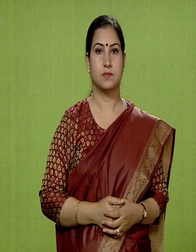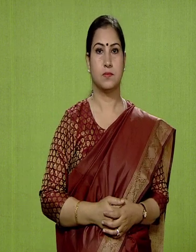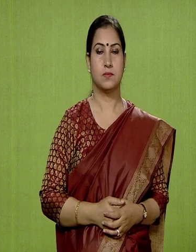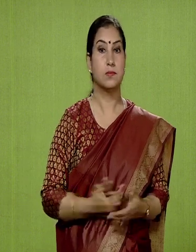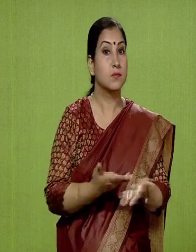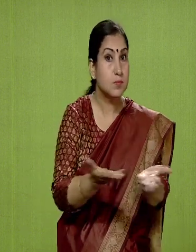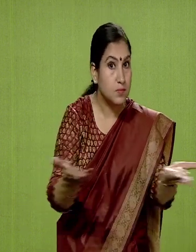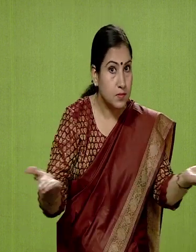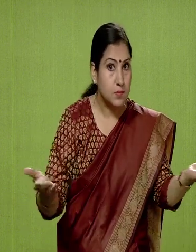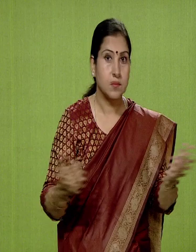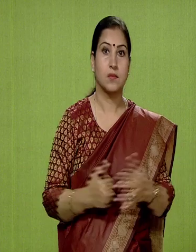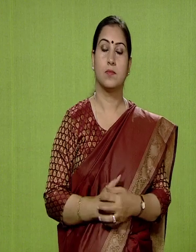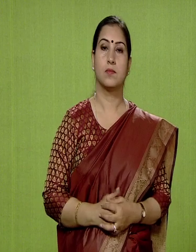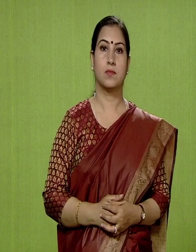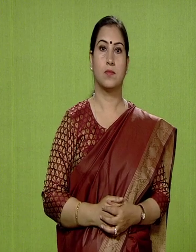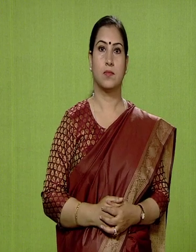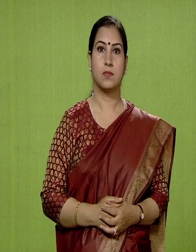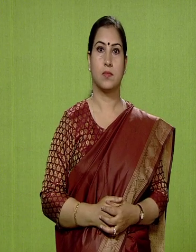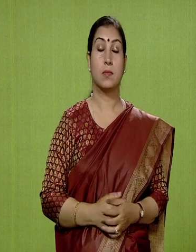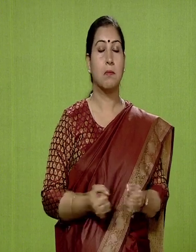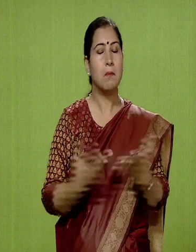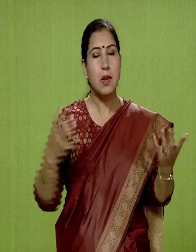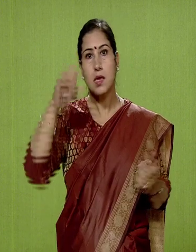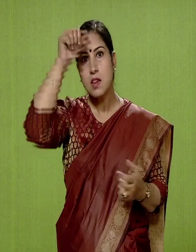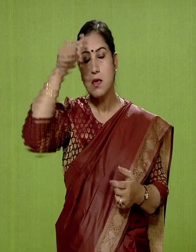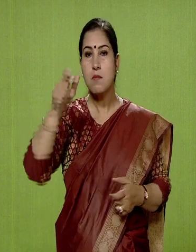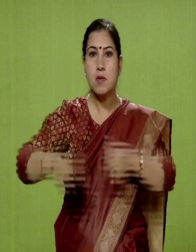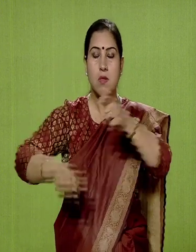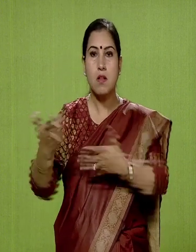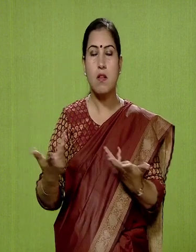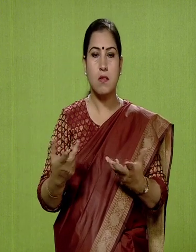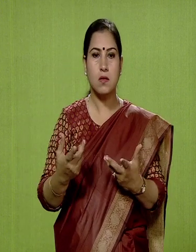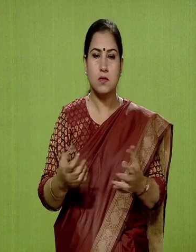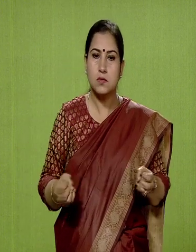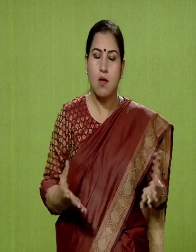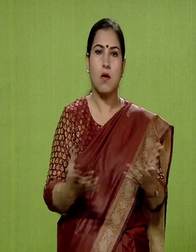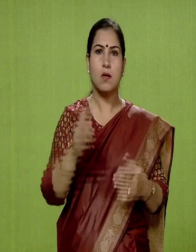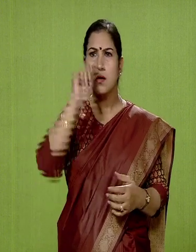Dear learners, most Indians had started opposing the British rule in India